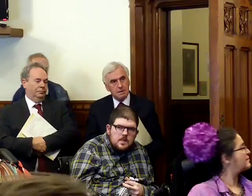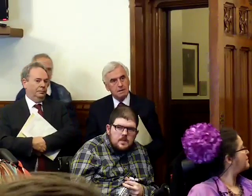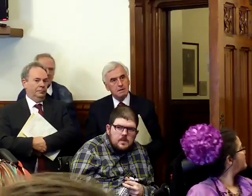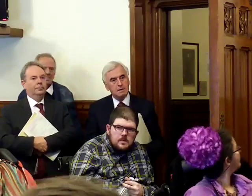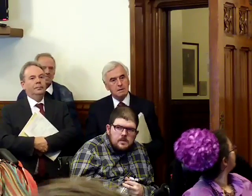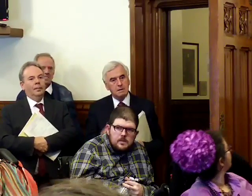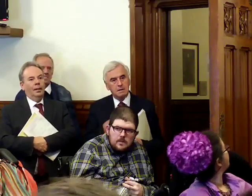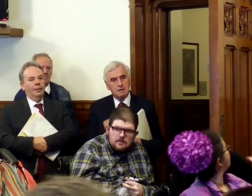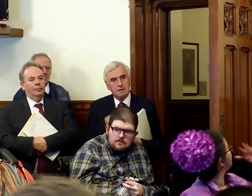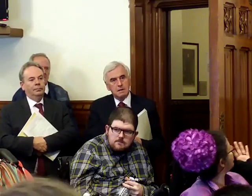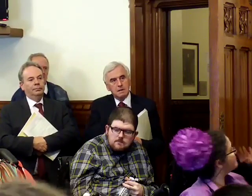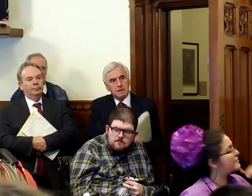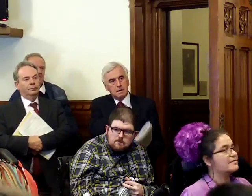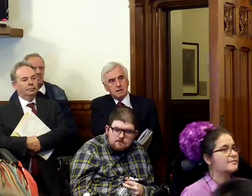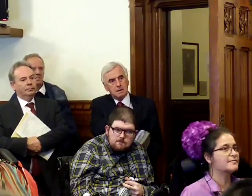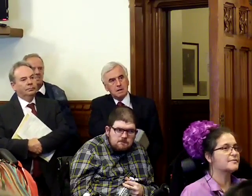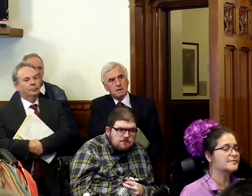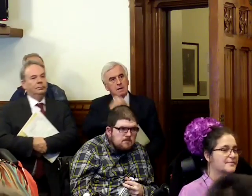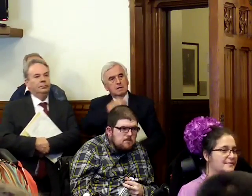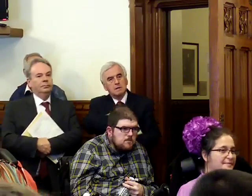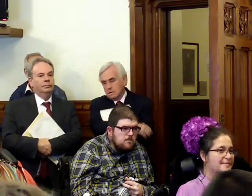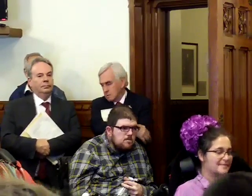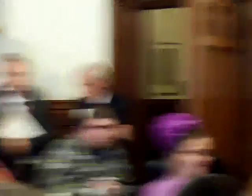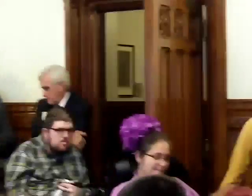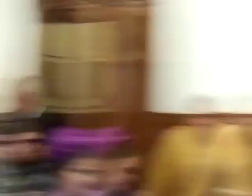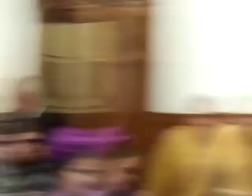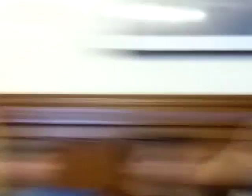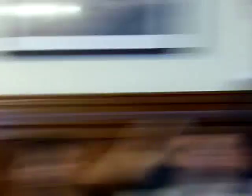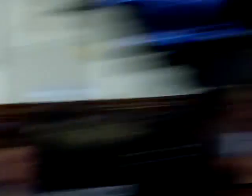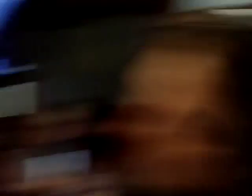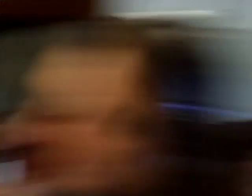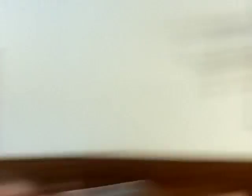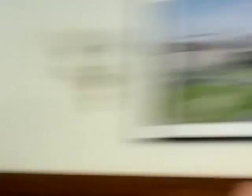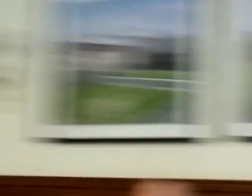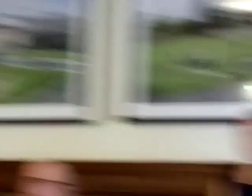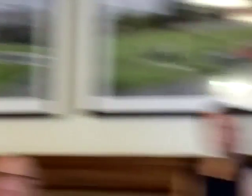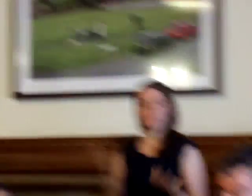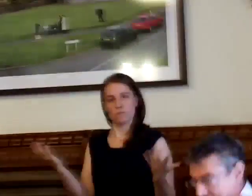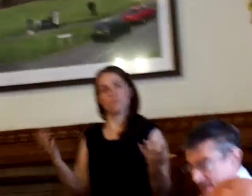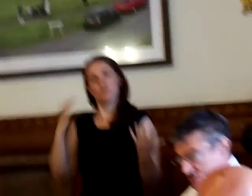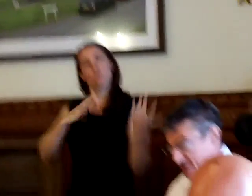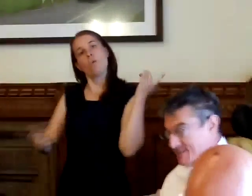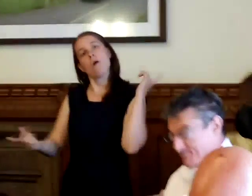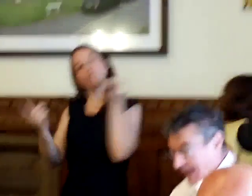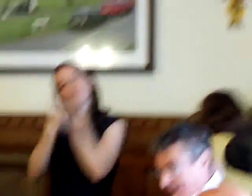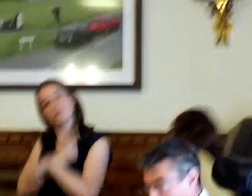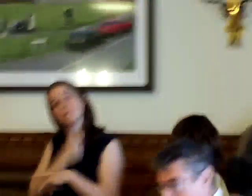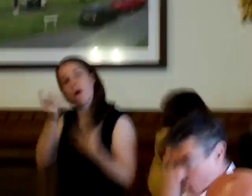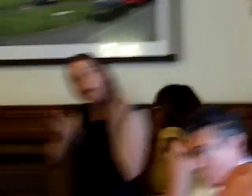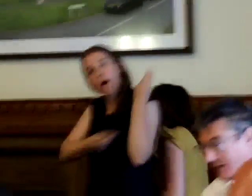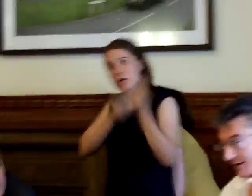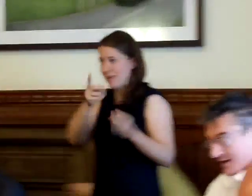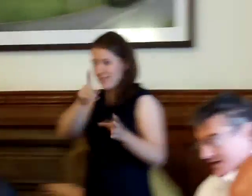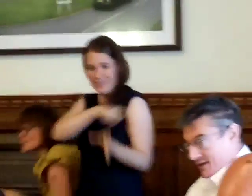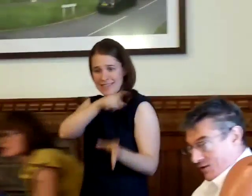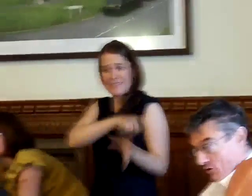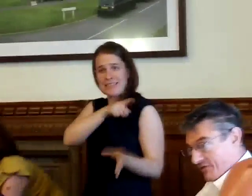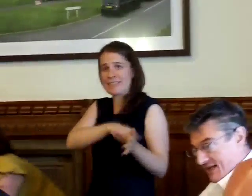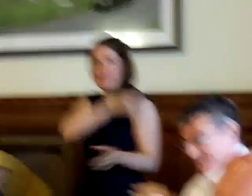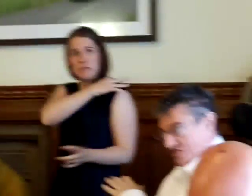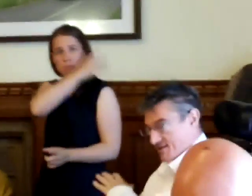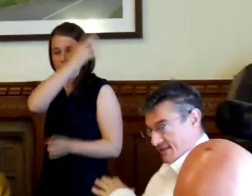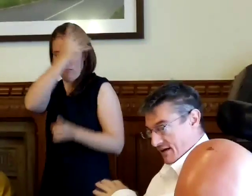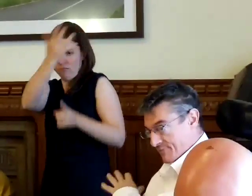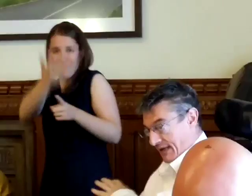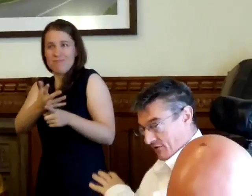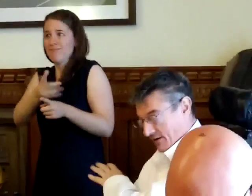I just wanted to say in response to that you know, we have for years just been drawing